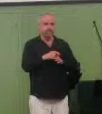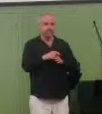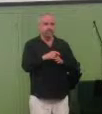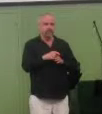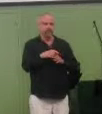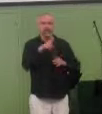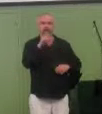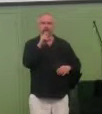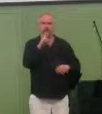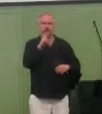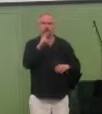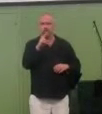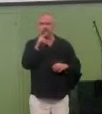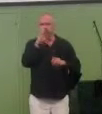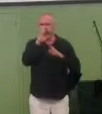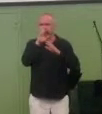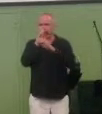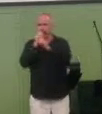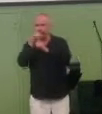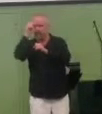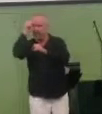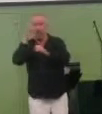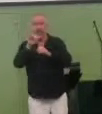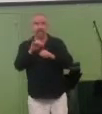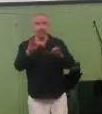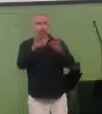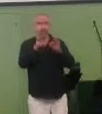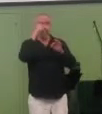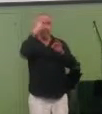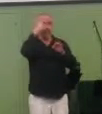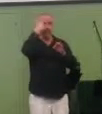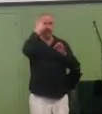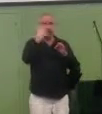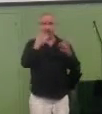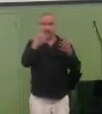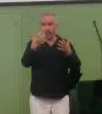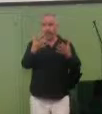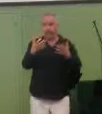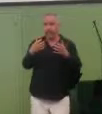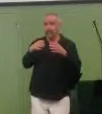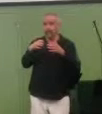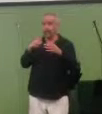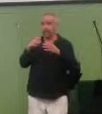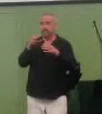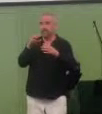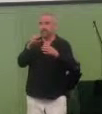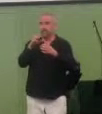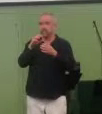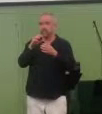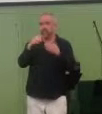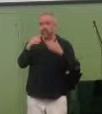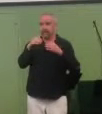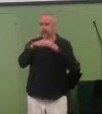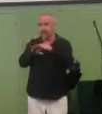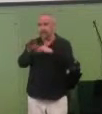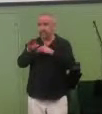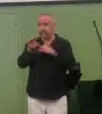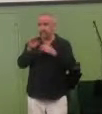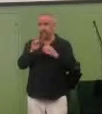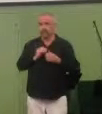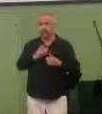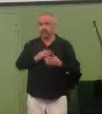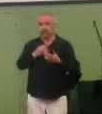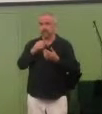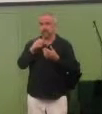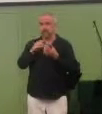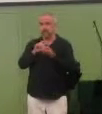in transitioning, since he would be refused admission to gender programs because he wanted to be a gay man, but it would also